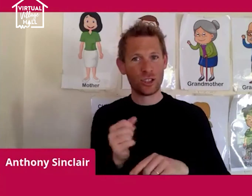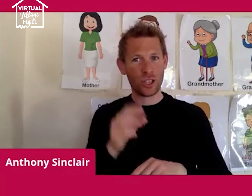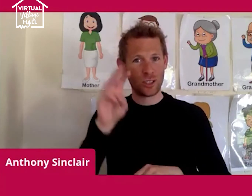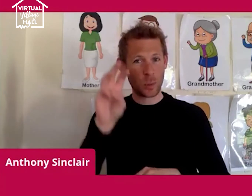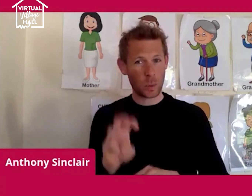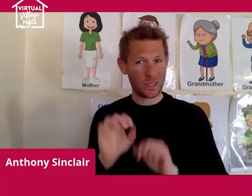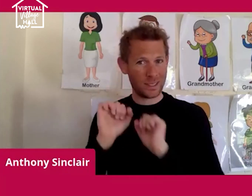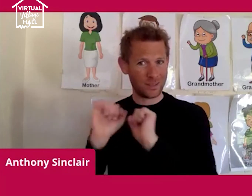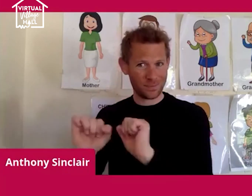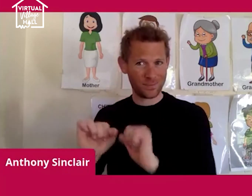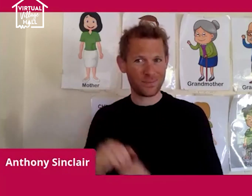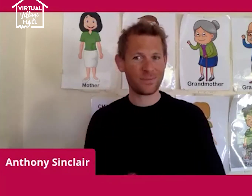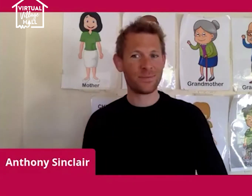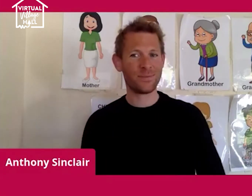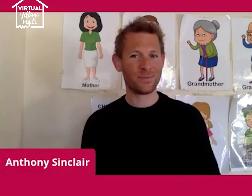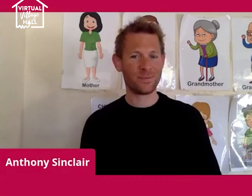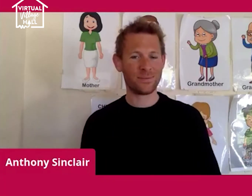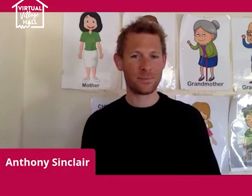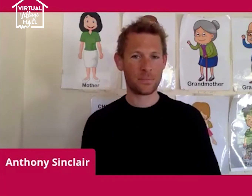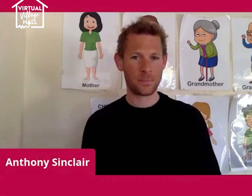In England and Scotland and Wales,